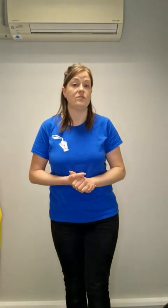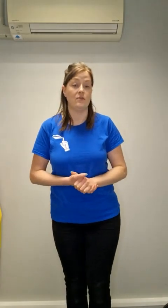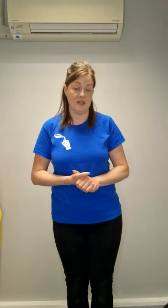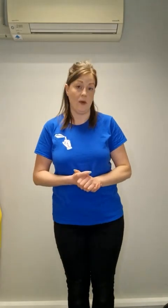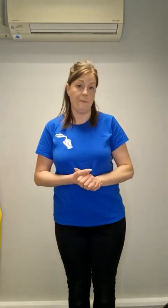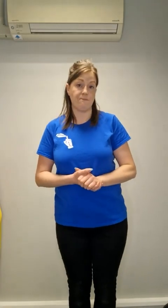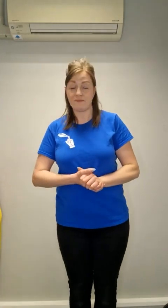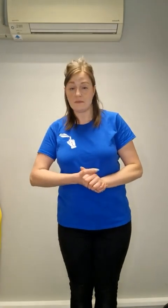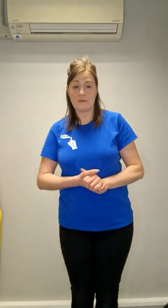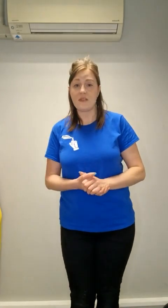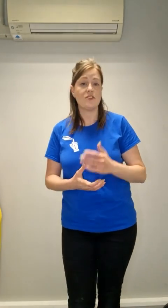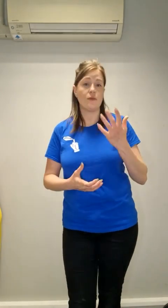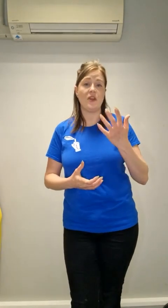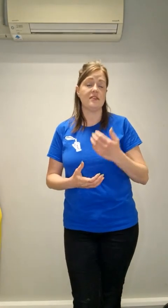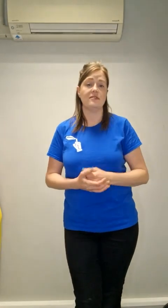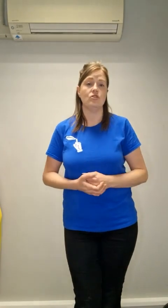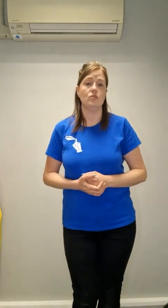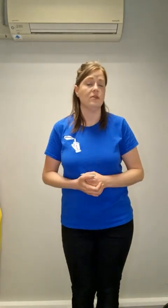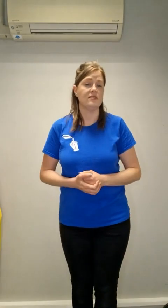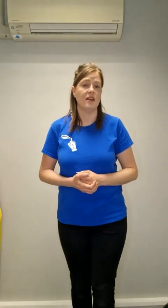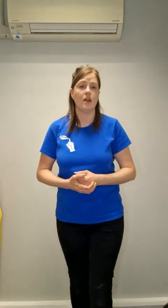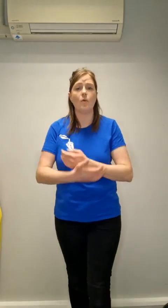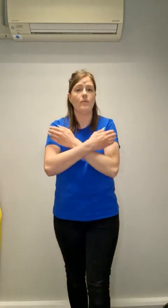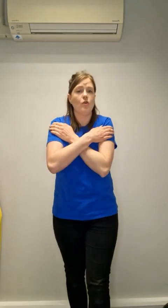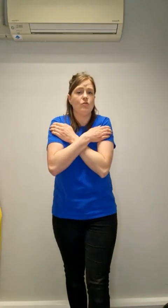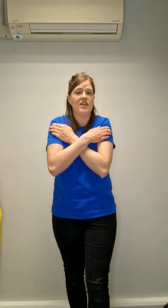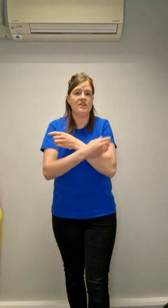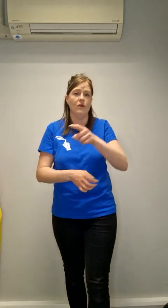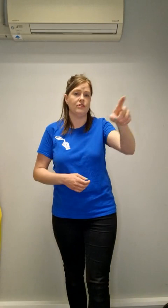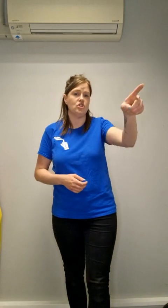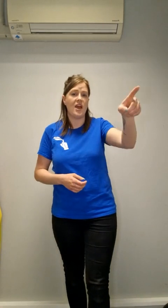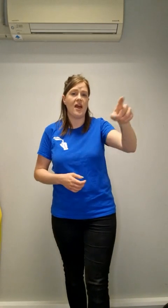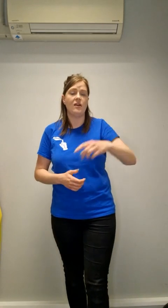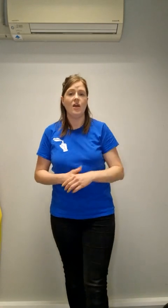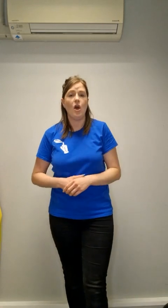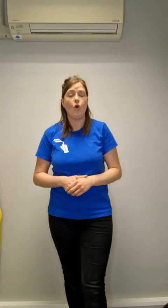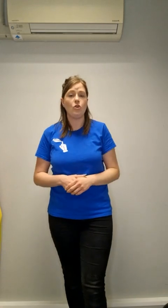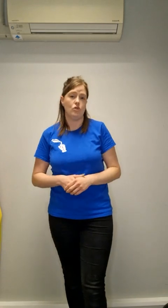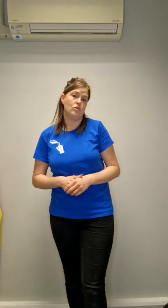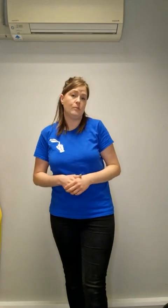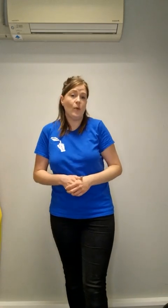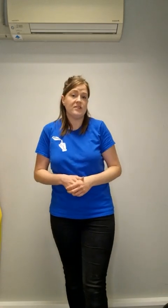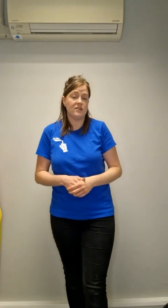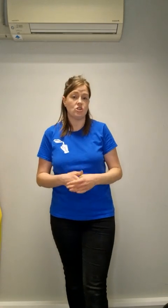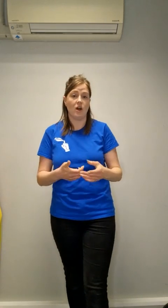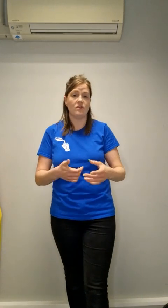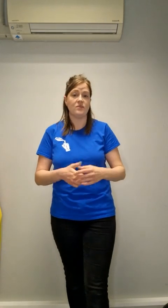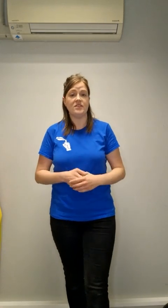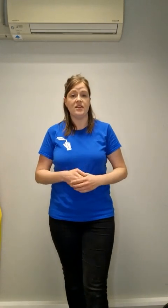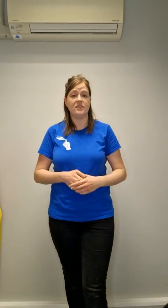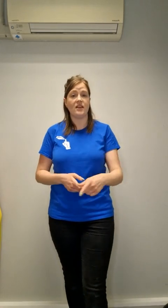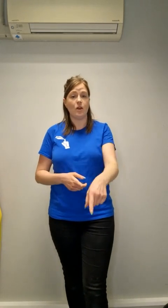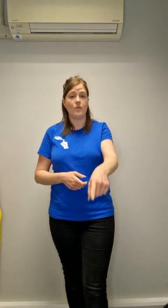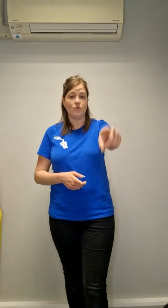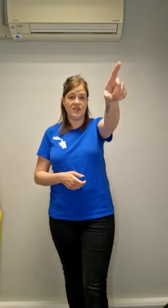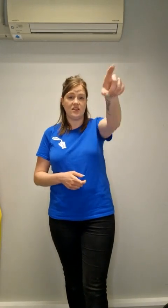as well. So for instance, you could say, go and put your teddy on the chair, or you could point to the child with the teddy and say, go put your teddy over